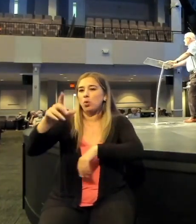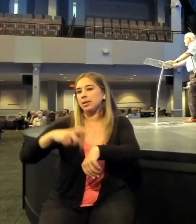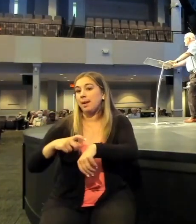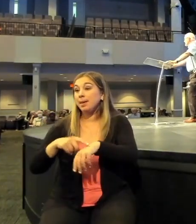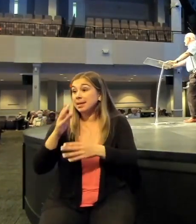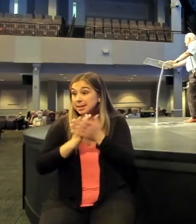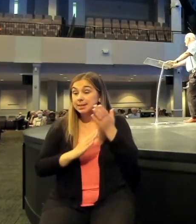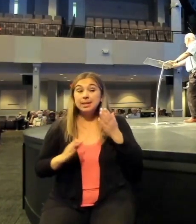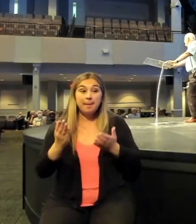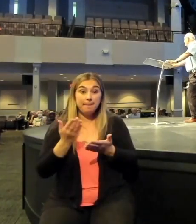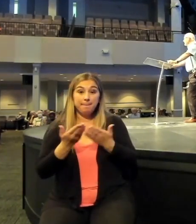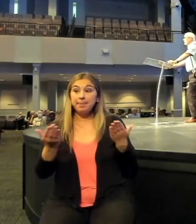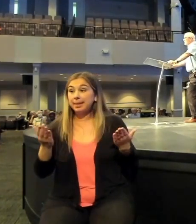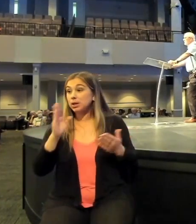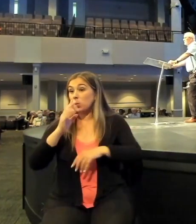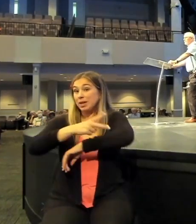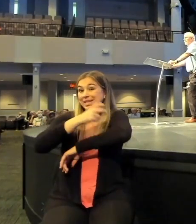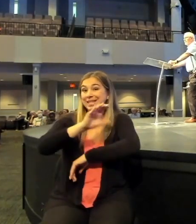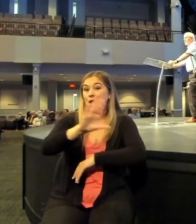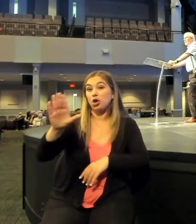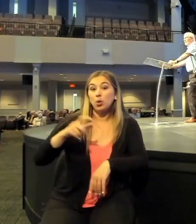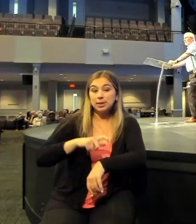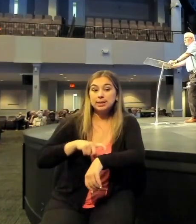There's some thieves that'll steal your time from you.